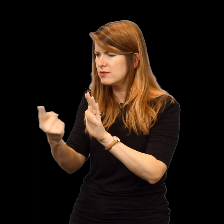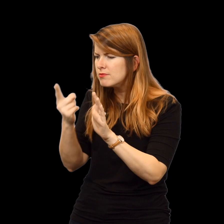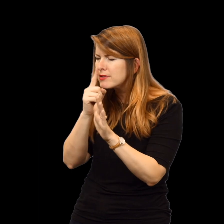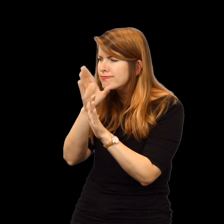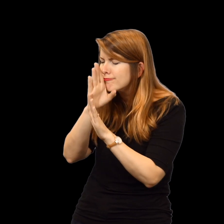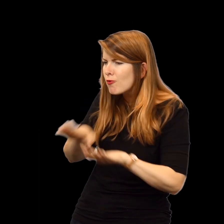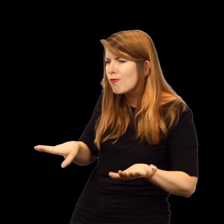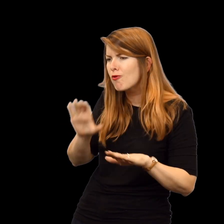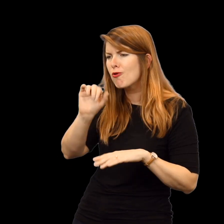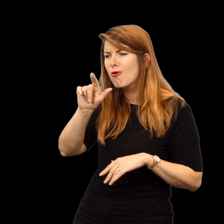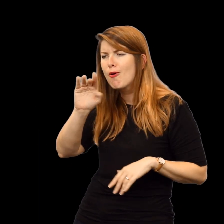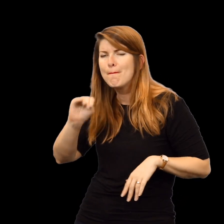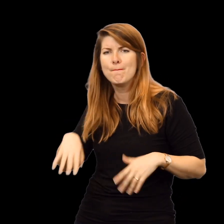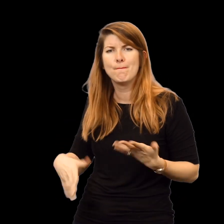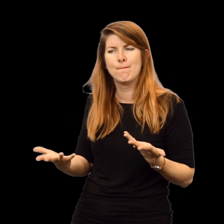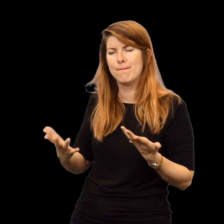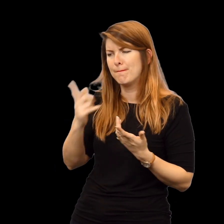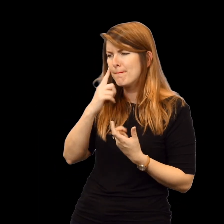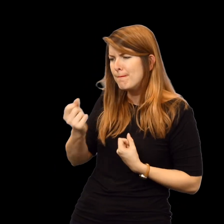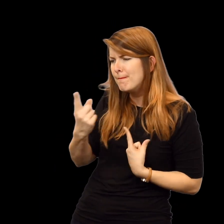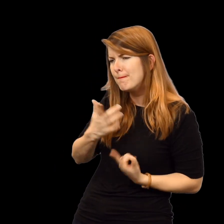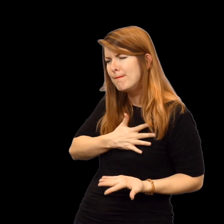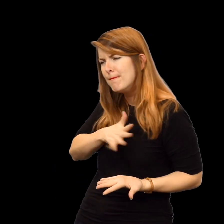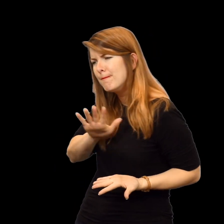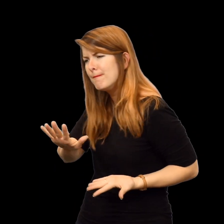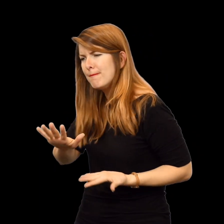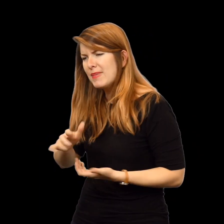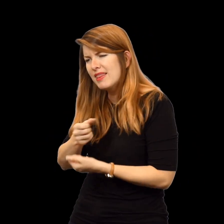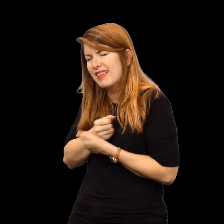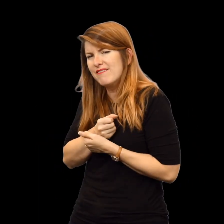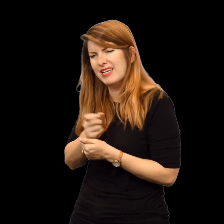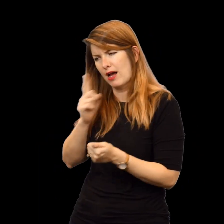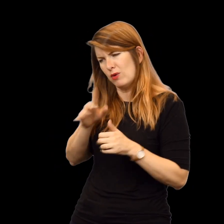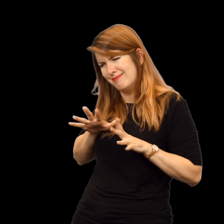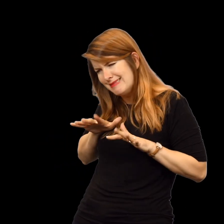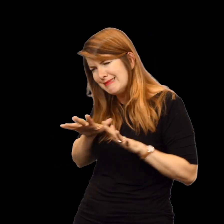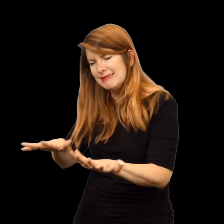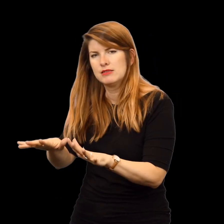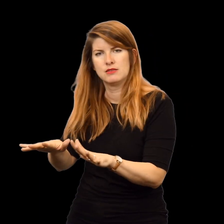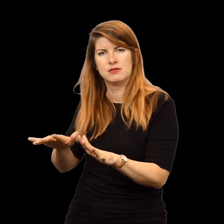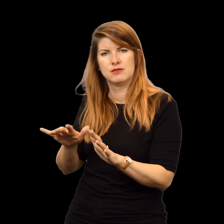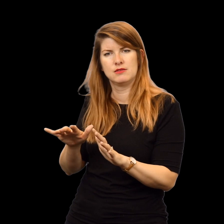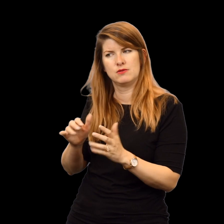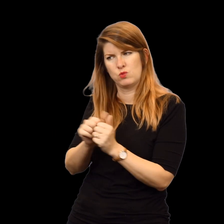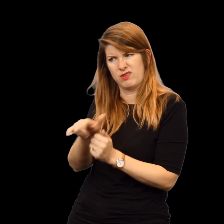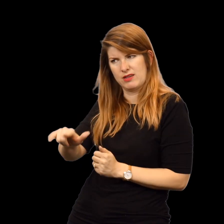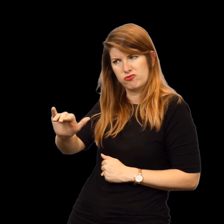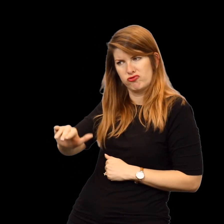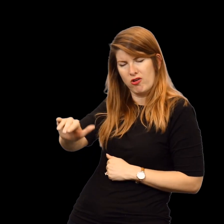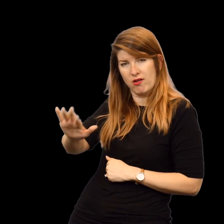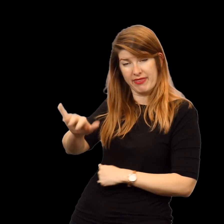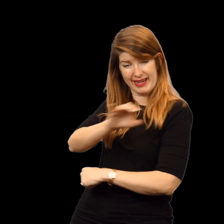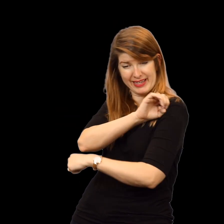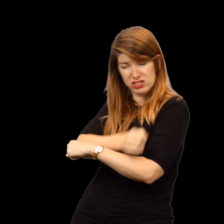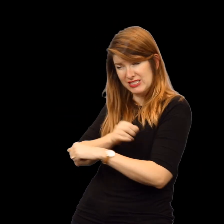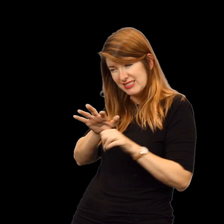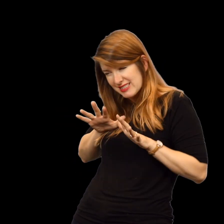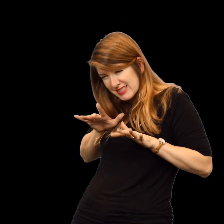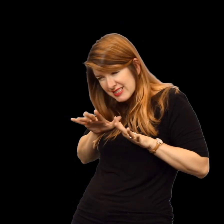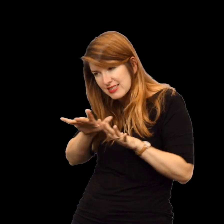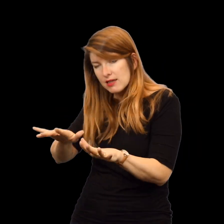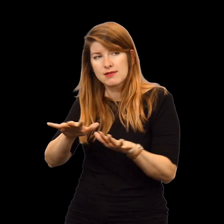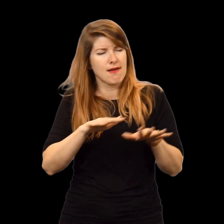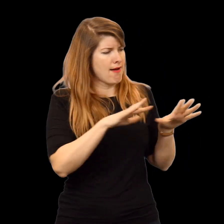calming and compassionate and loving. And I'm going to send that out to the child. And that energy has